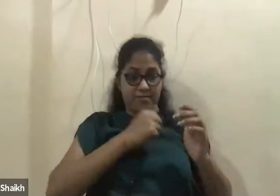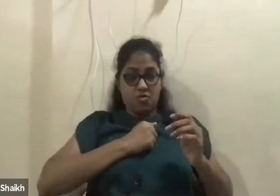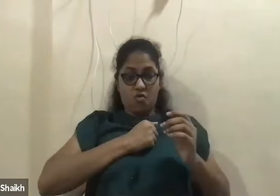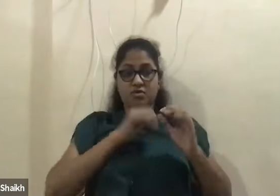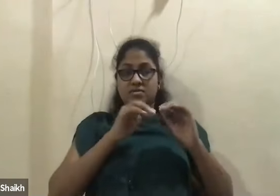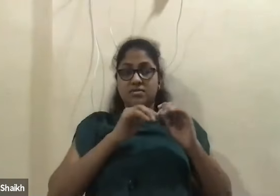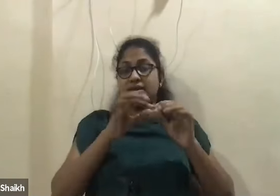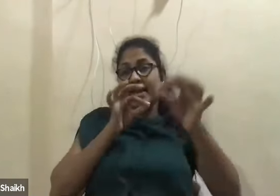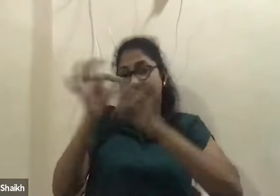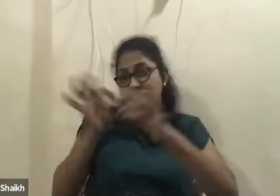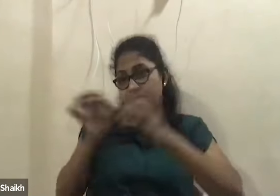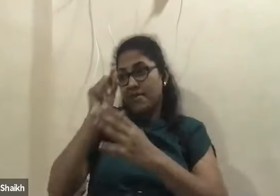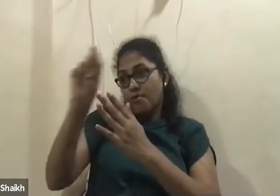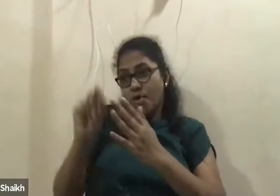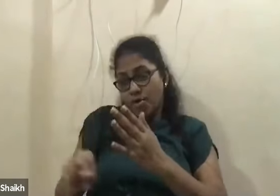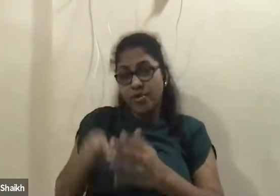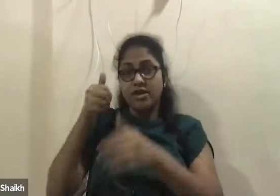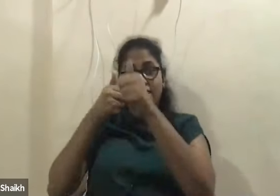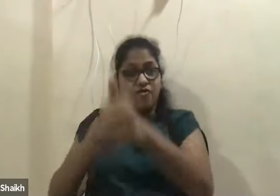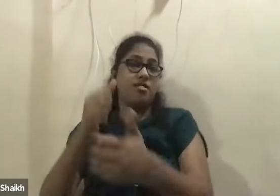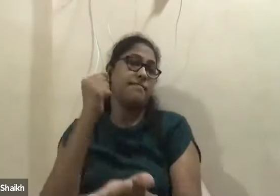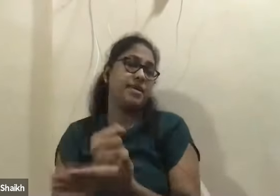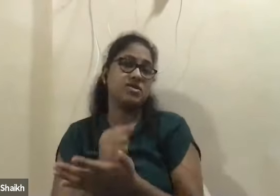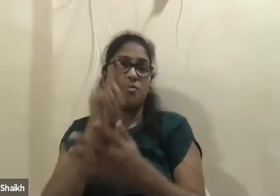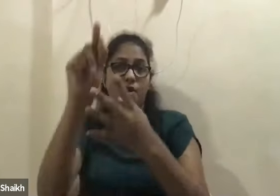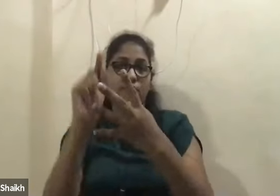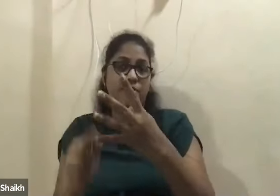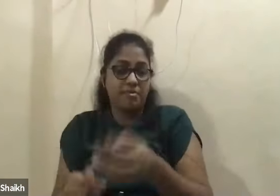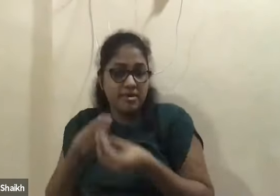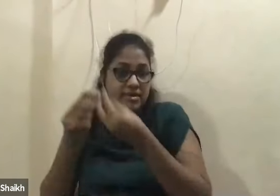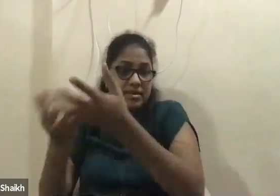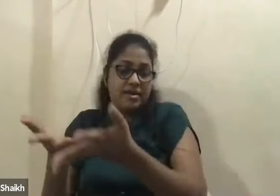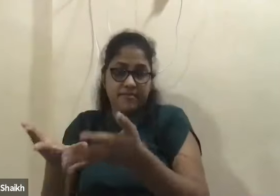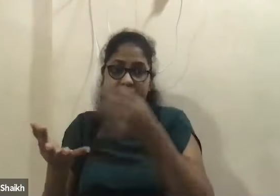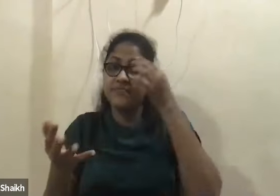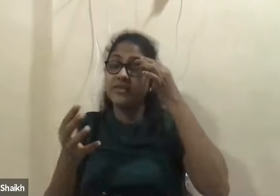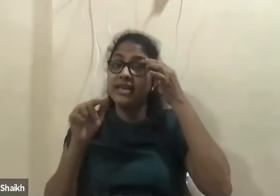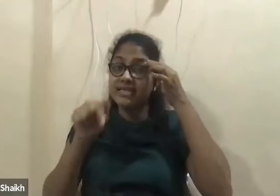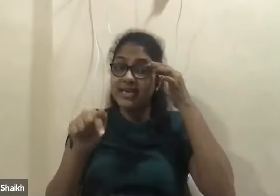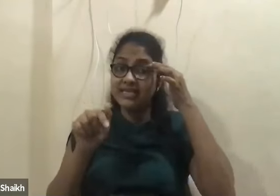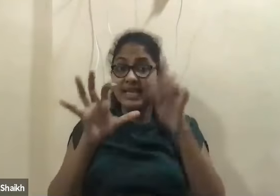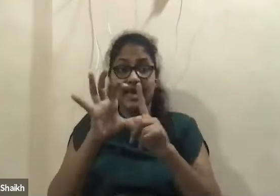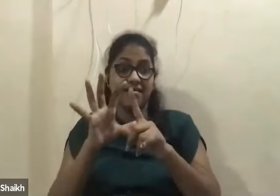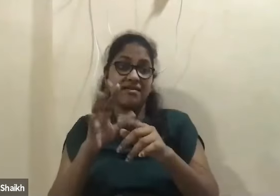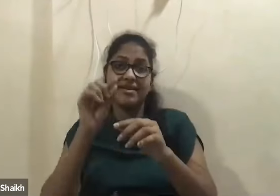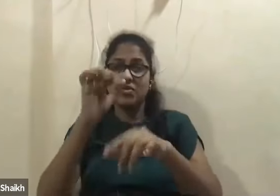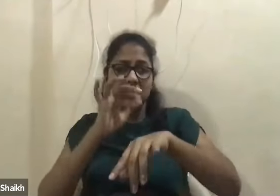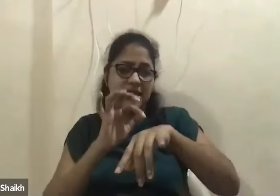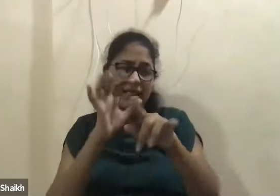are the obligations that he should be fulfilling, okay, that's a kind of a perhaps risk from his side or her side, who is trying to